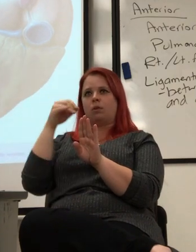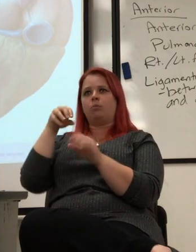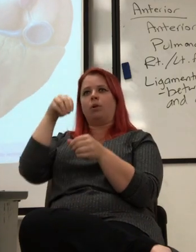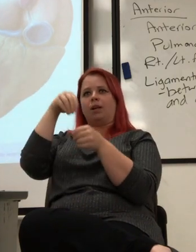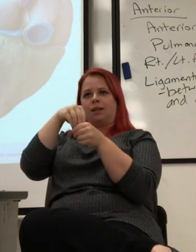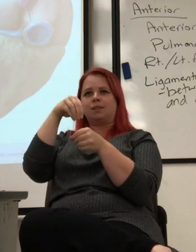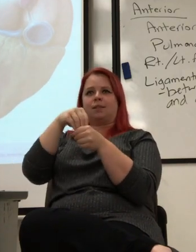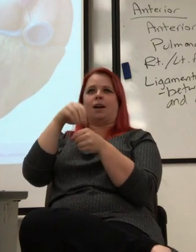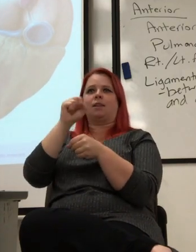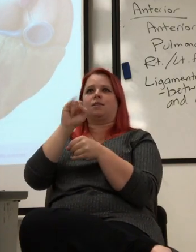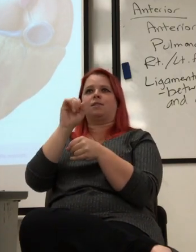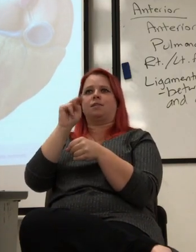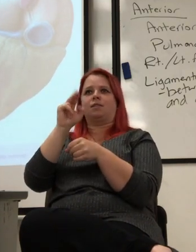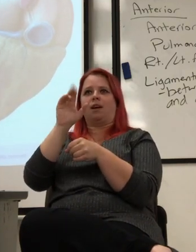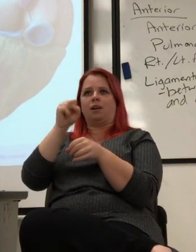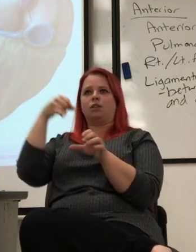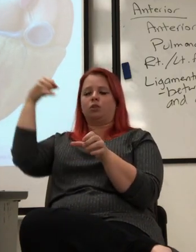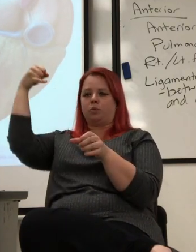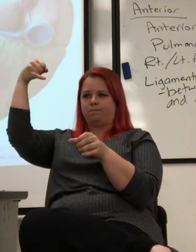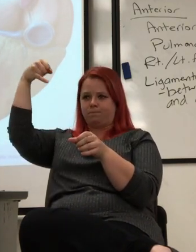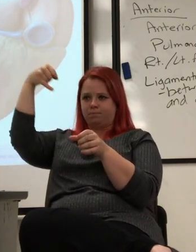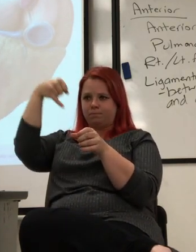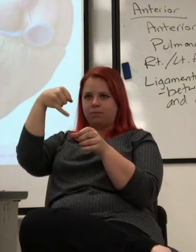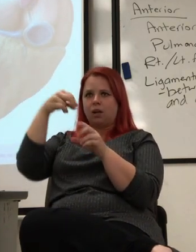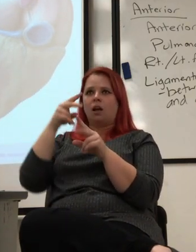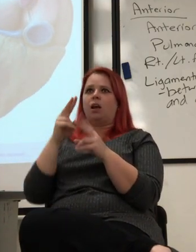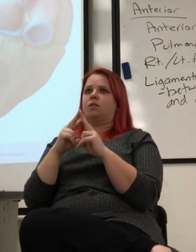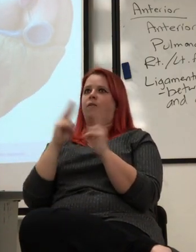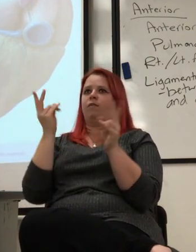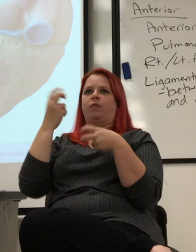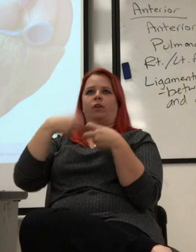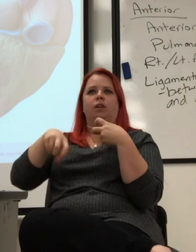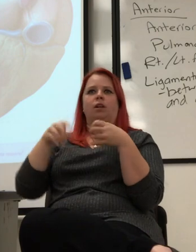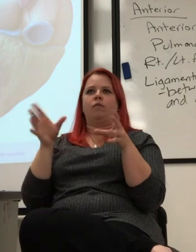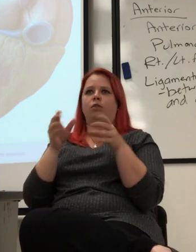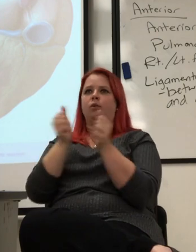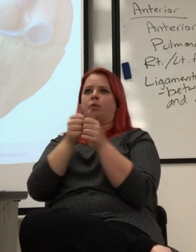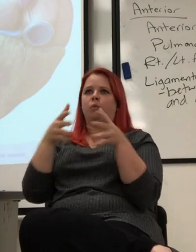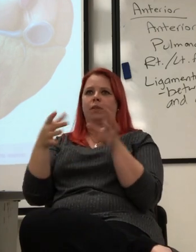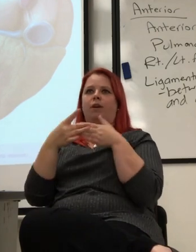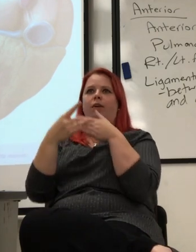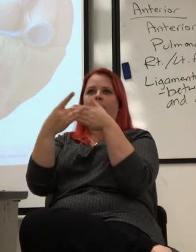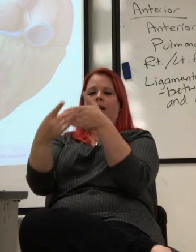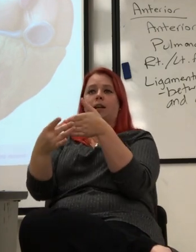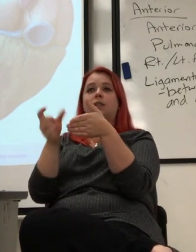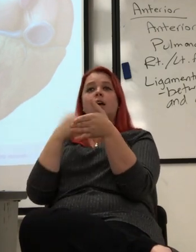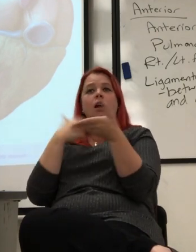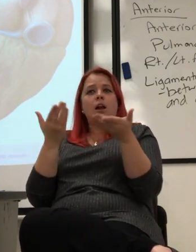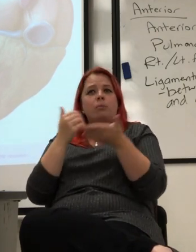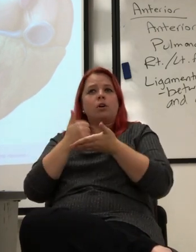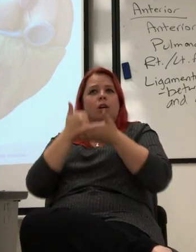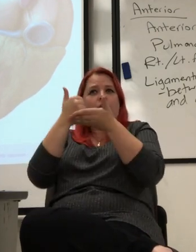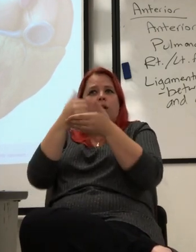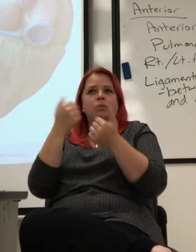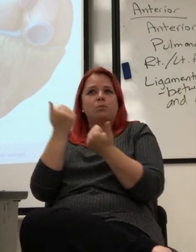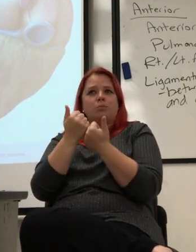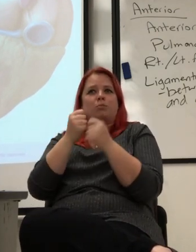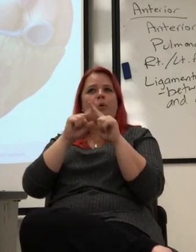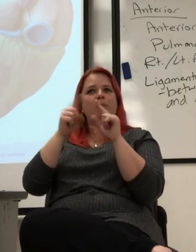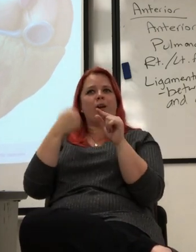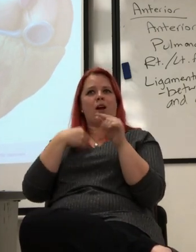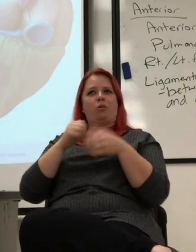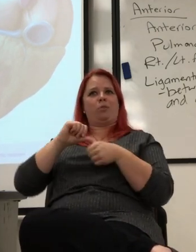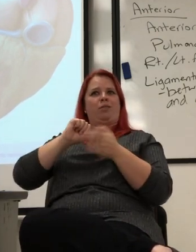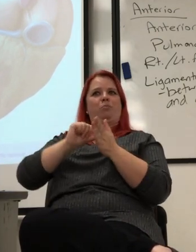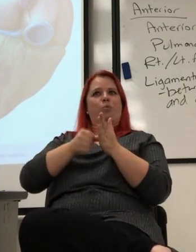sinus. Okay? It's very difficult to do without guidance, and I'm here to help you, but I'd be impressed if you could do it